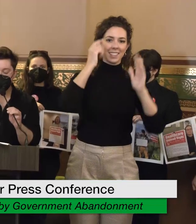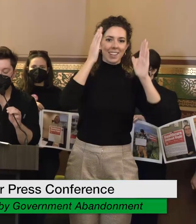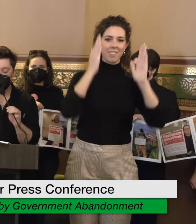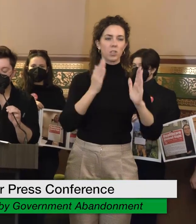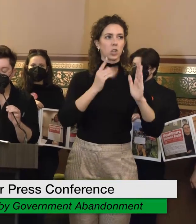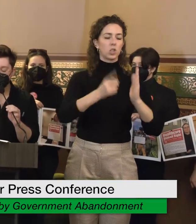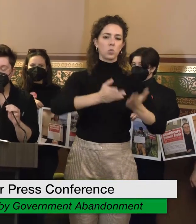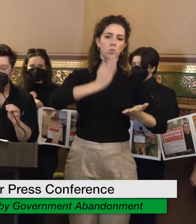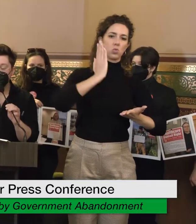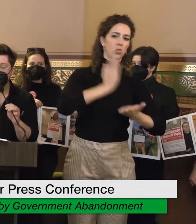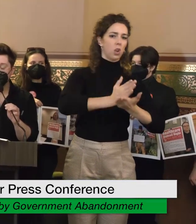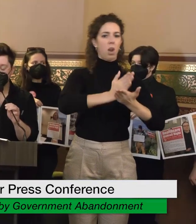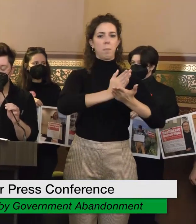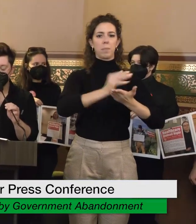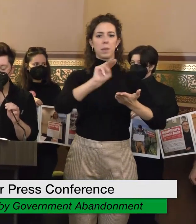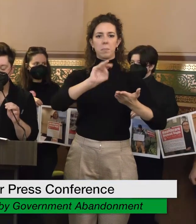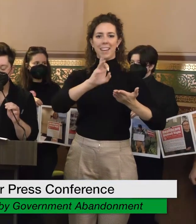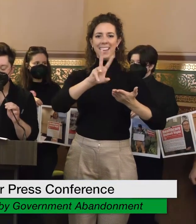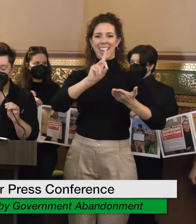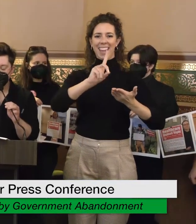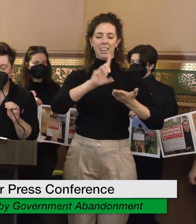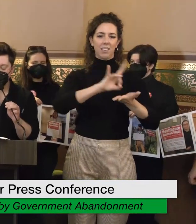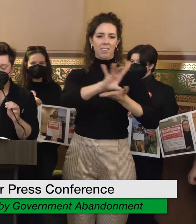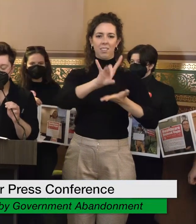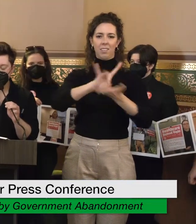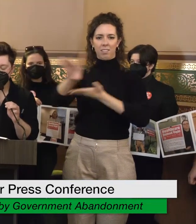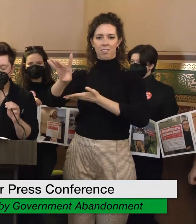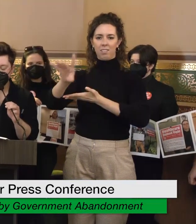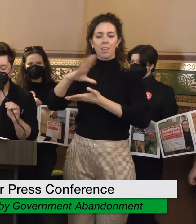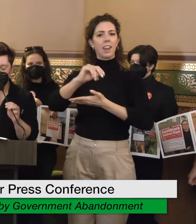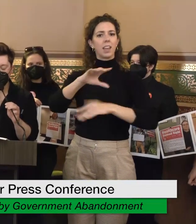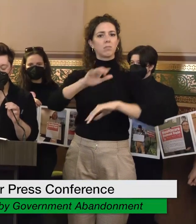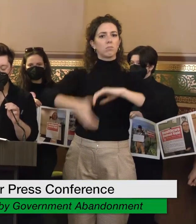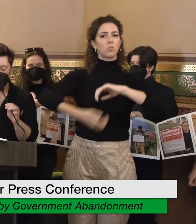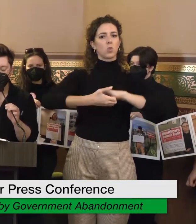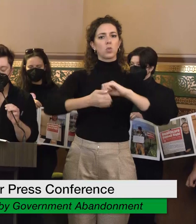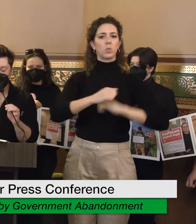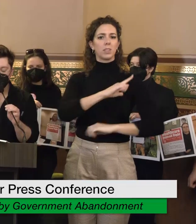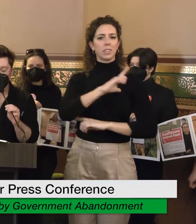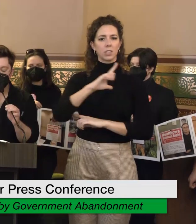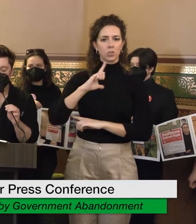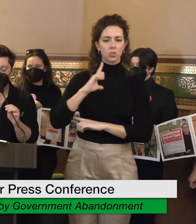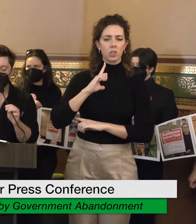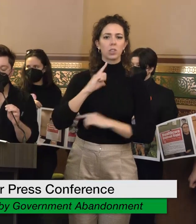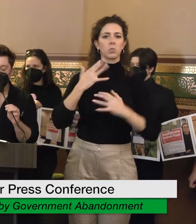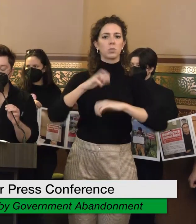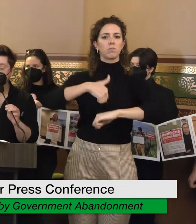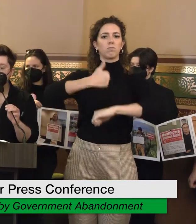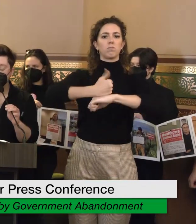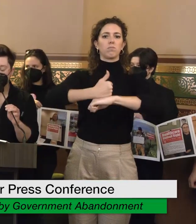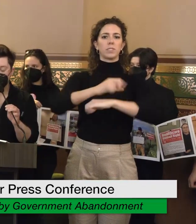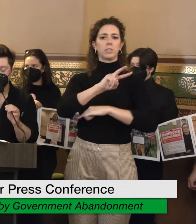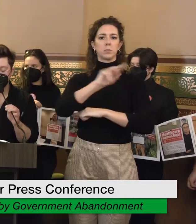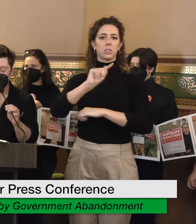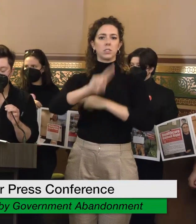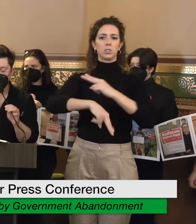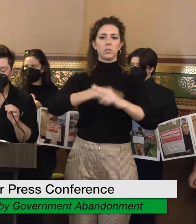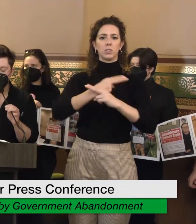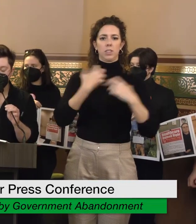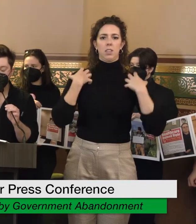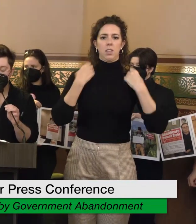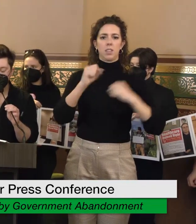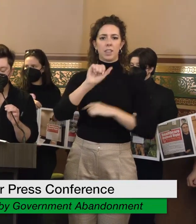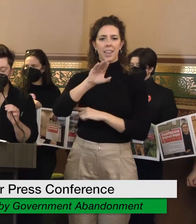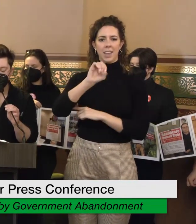an immediate halt to Medicaid cutoffs and work with the legislator to implement Vermont's universal health care law,